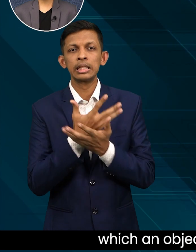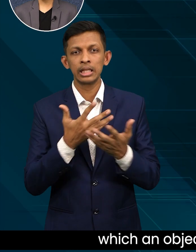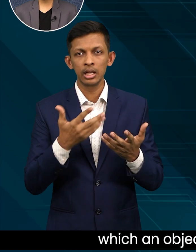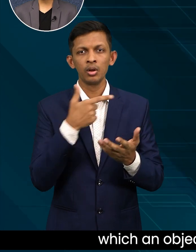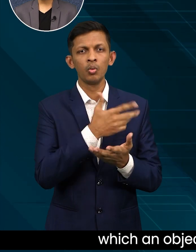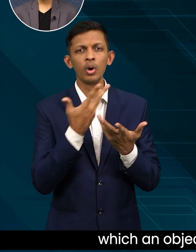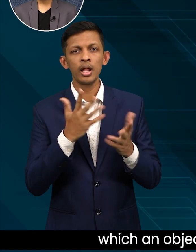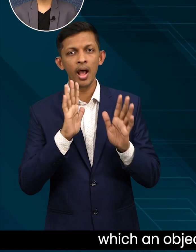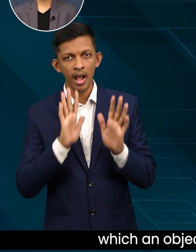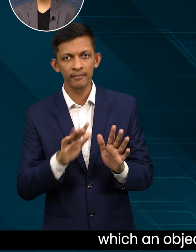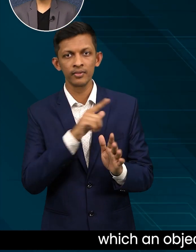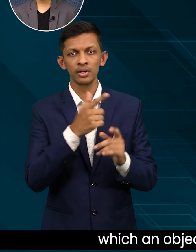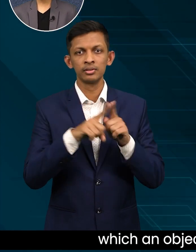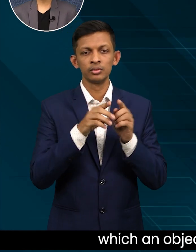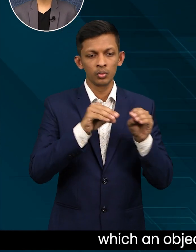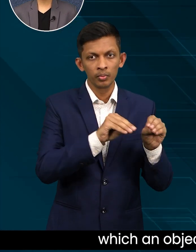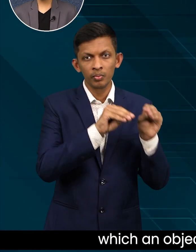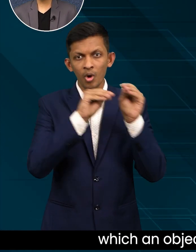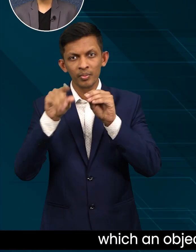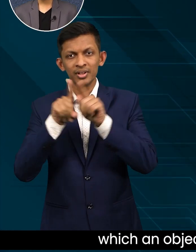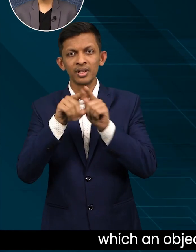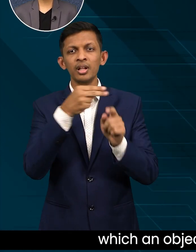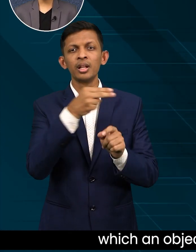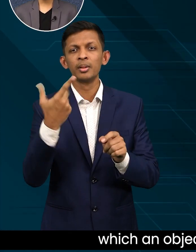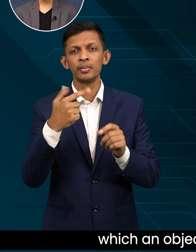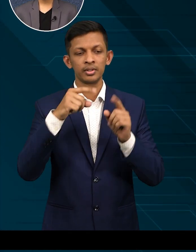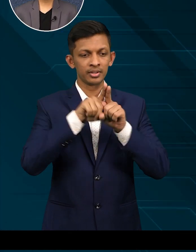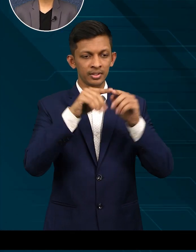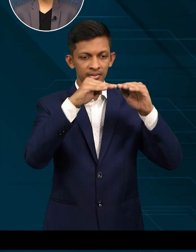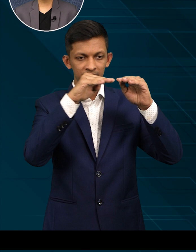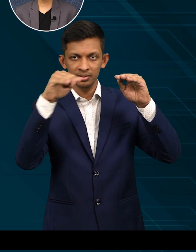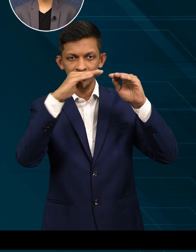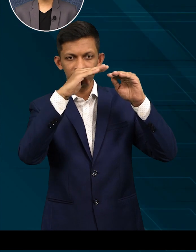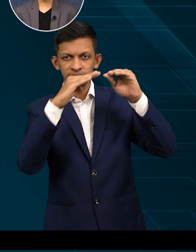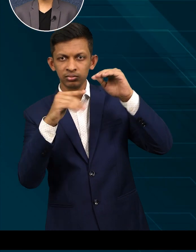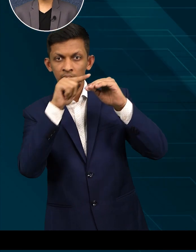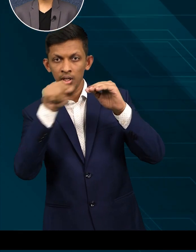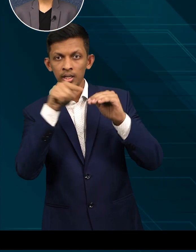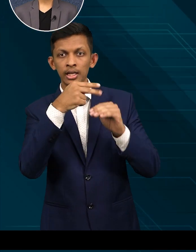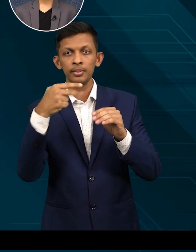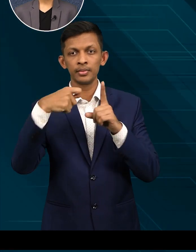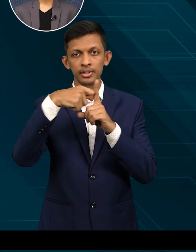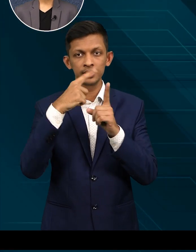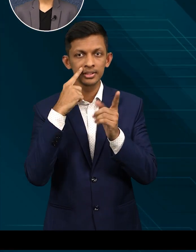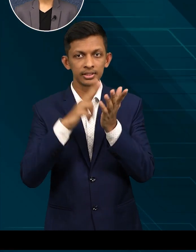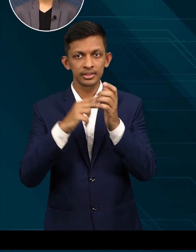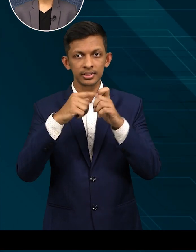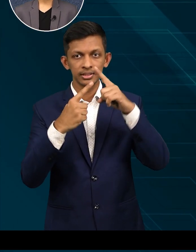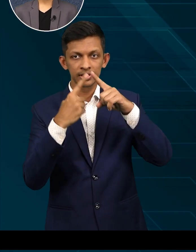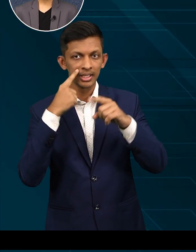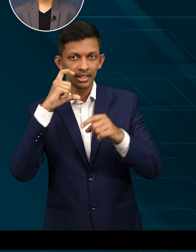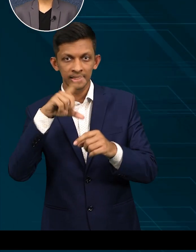which an object has because of its motion is called its kinetic energy.